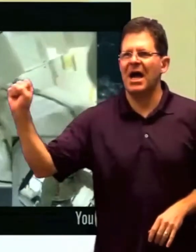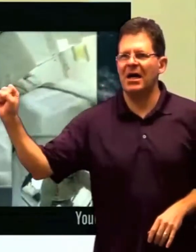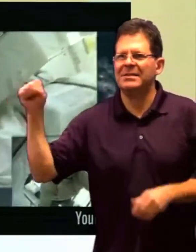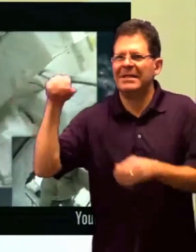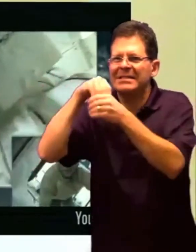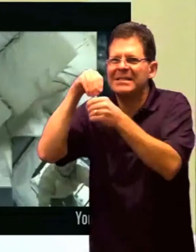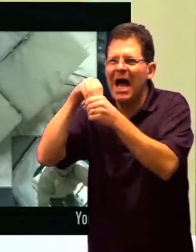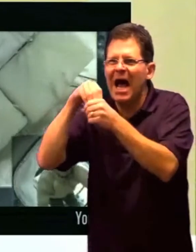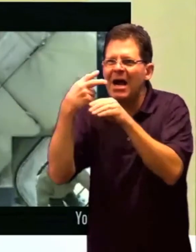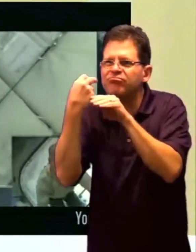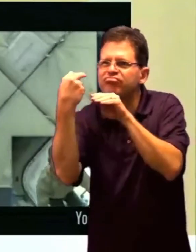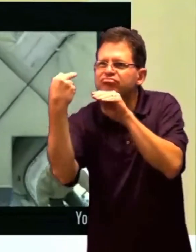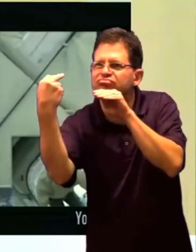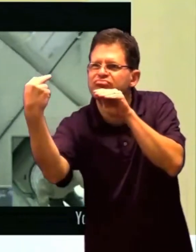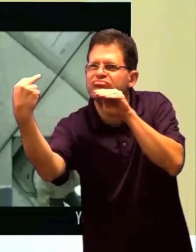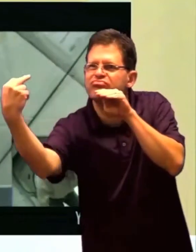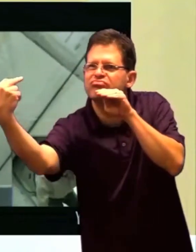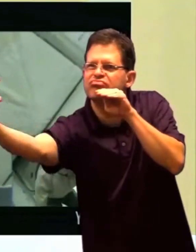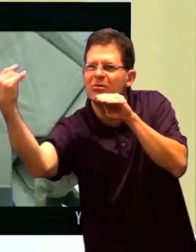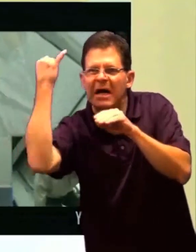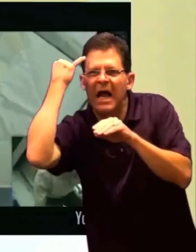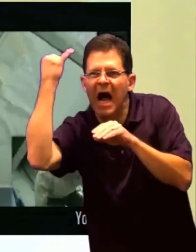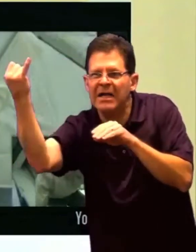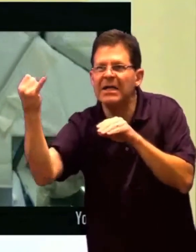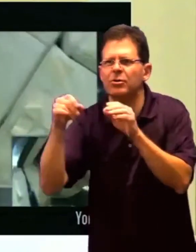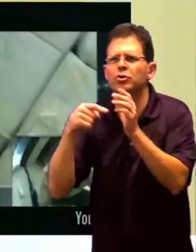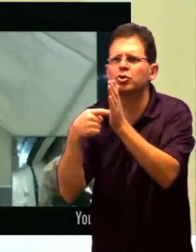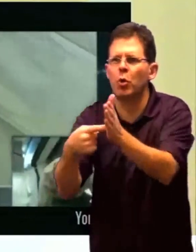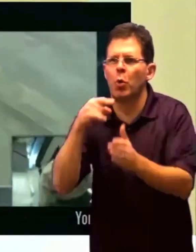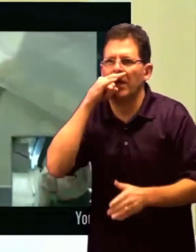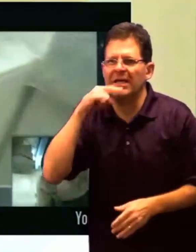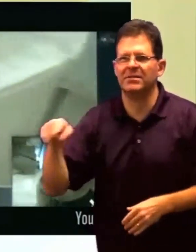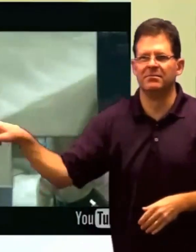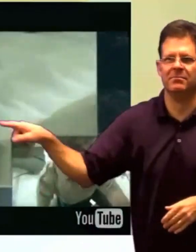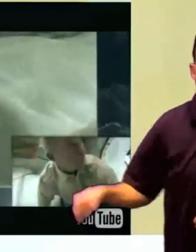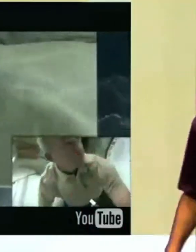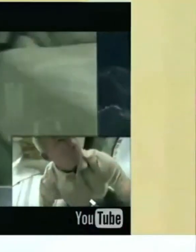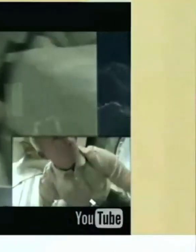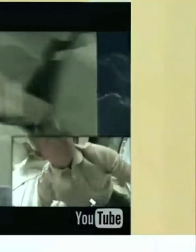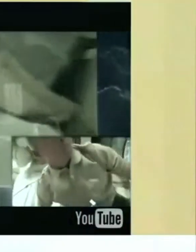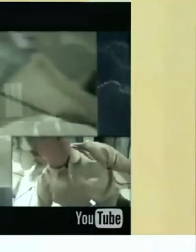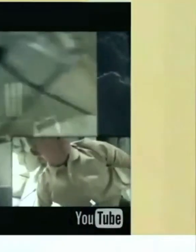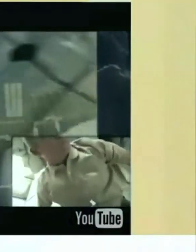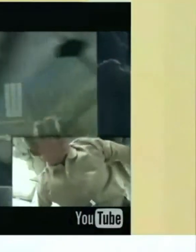Here we have the inside the International Space Station. You can see the astronauts flying around. And it gives you an idea of what you can show the kids.